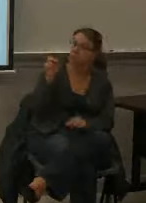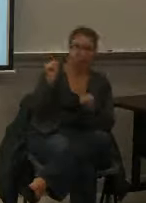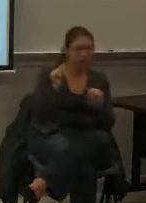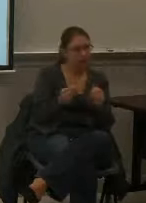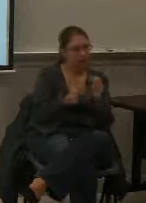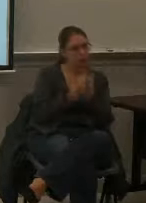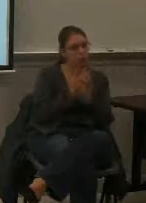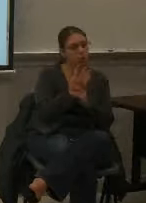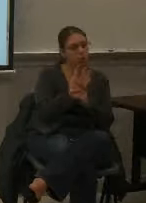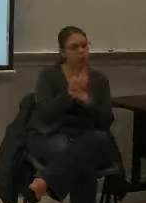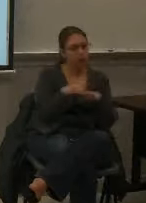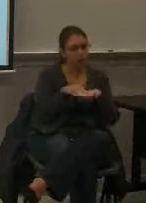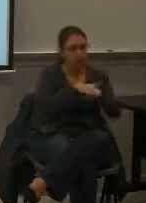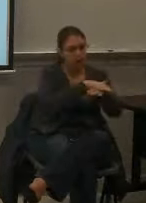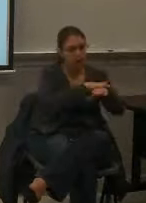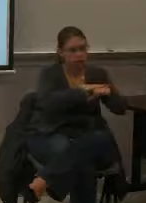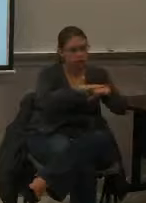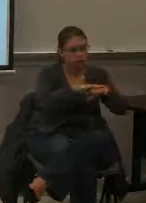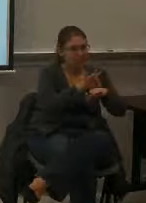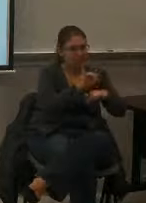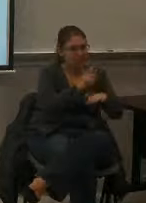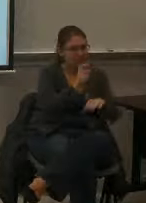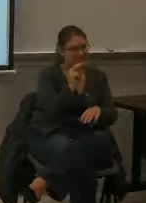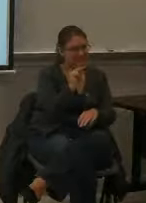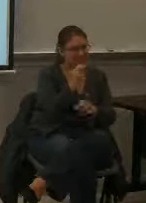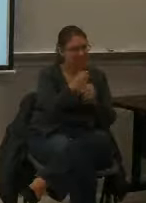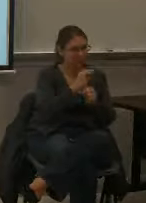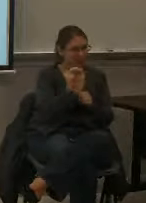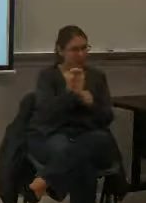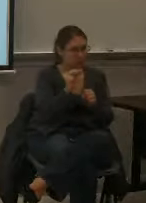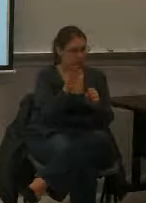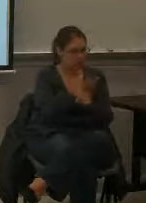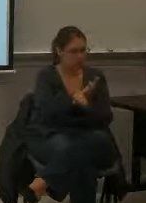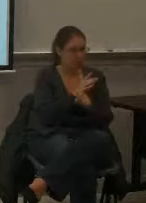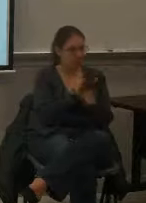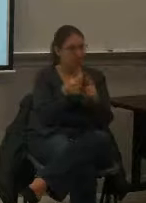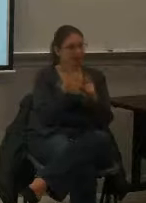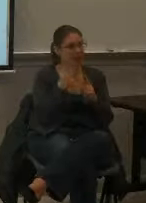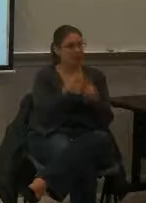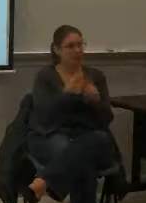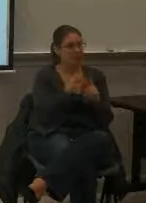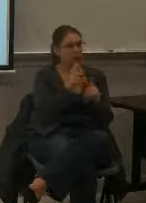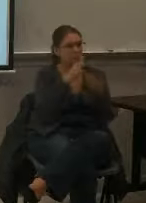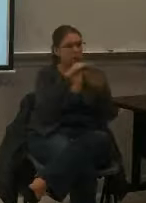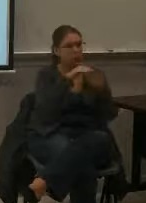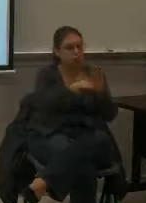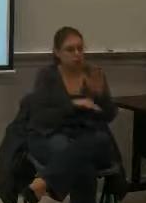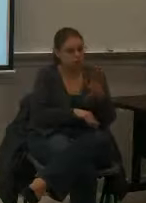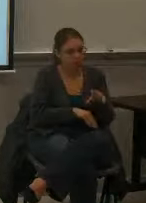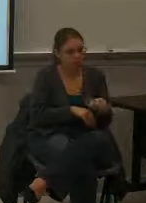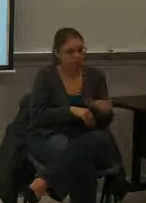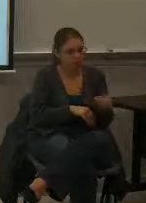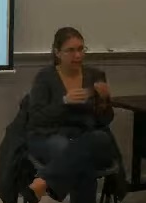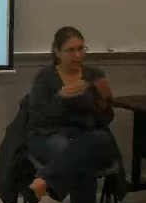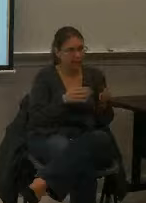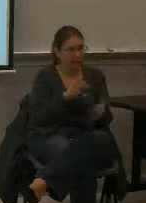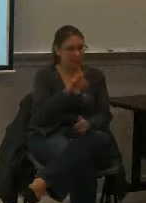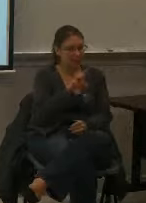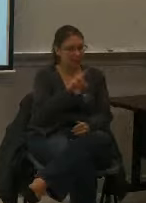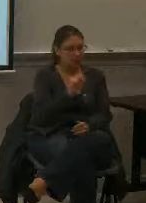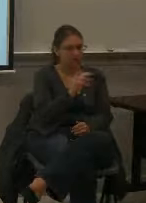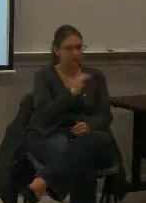could grow and carpet the surface and fix nitrogen, make it nitrogen rich. And then they would drain them out and let the fern